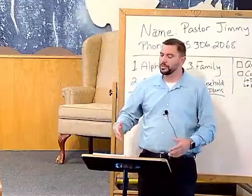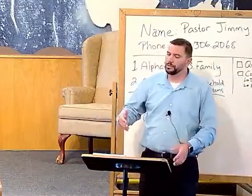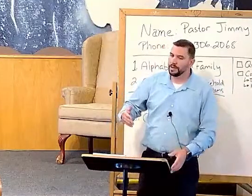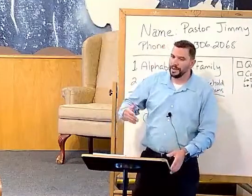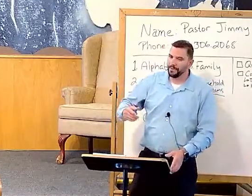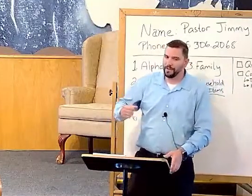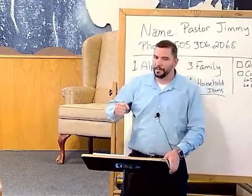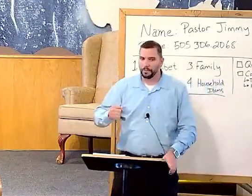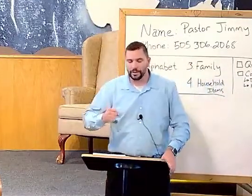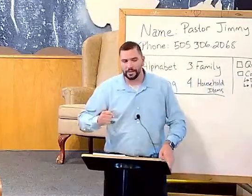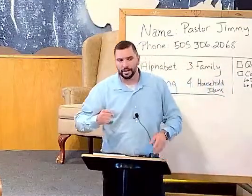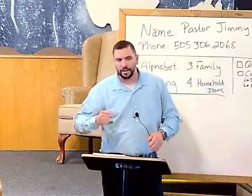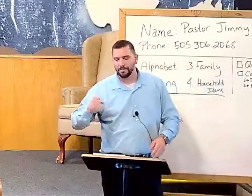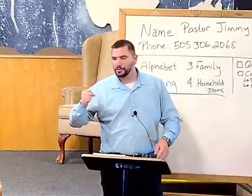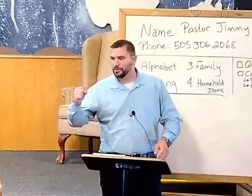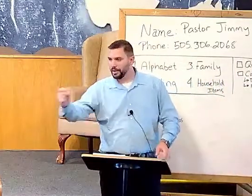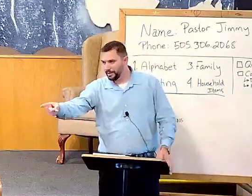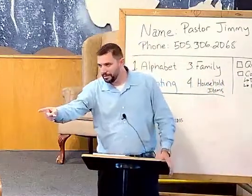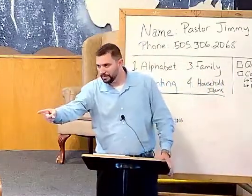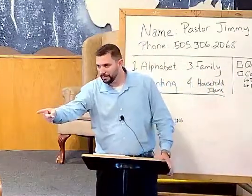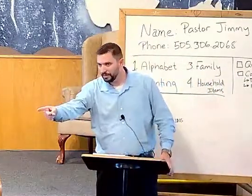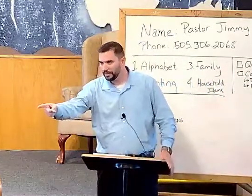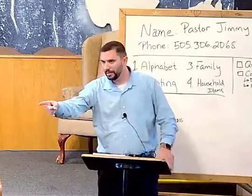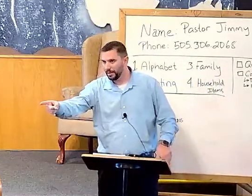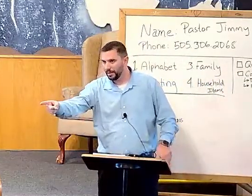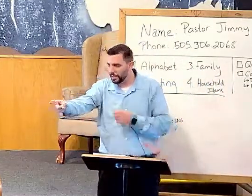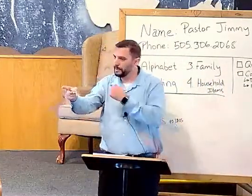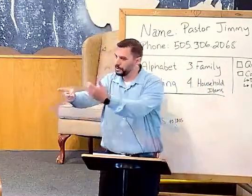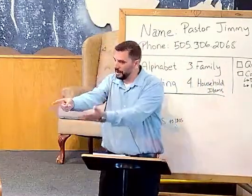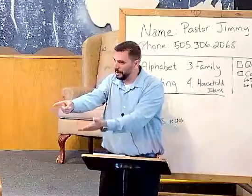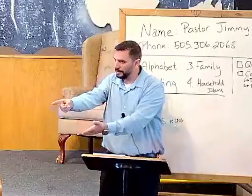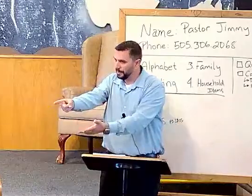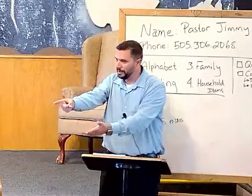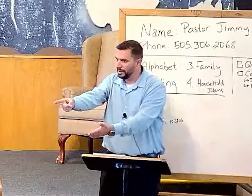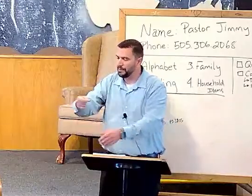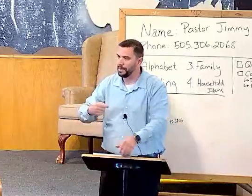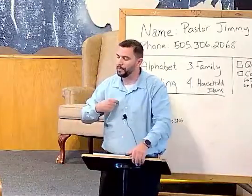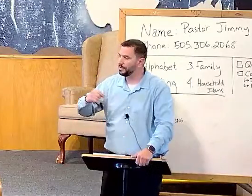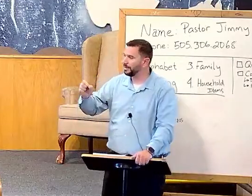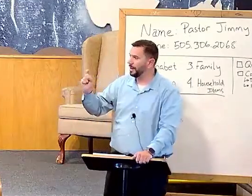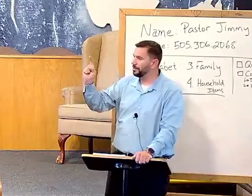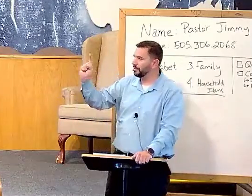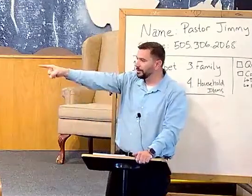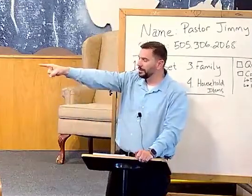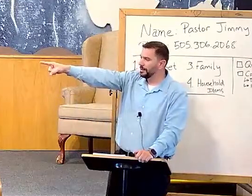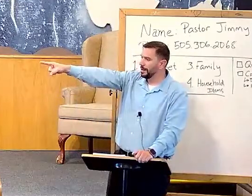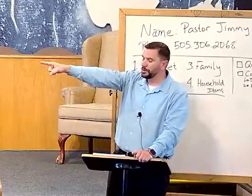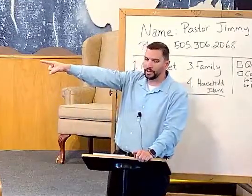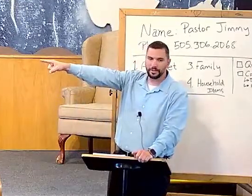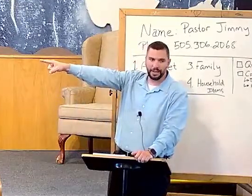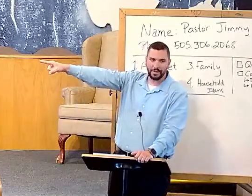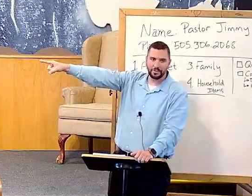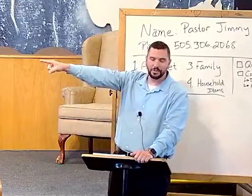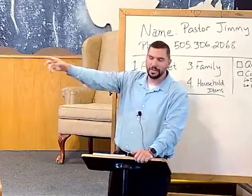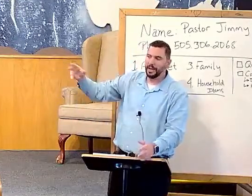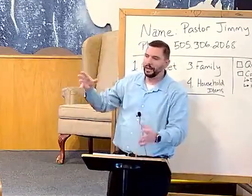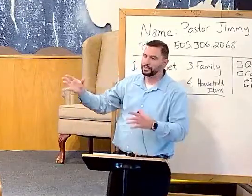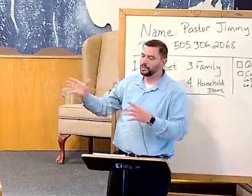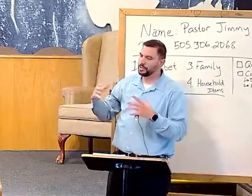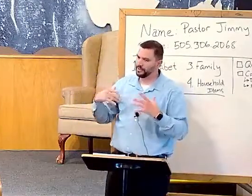if I point at Miss Rianne, I'm talking about Miss Rianne. If I point to Daniel, I'm talking to Daniel. And so it's very